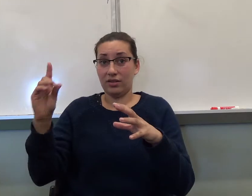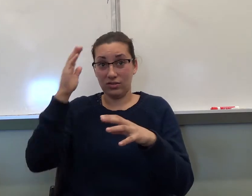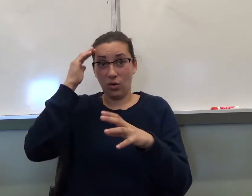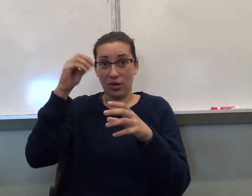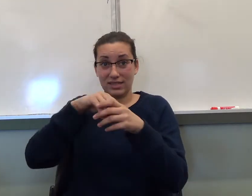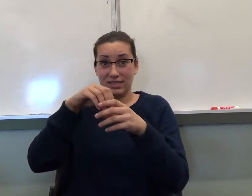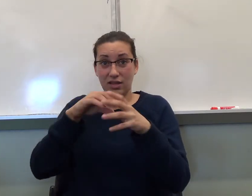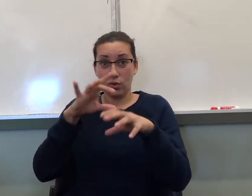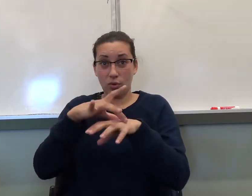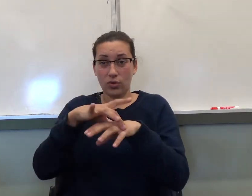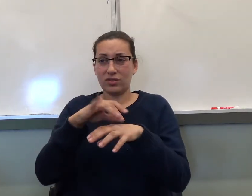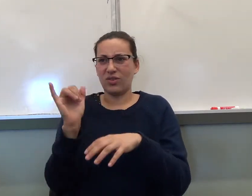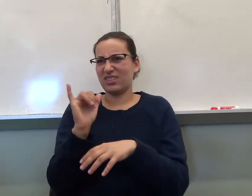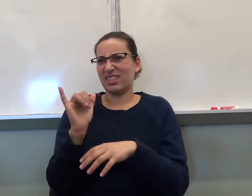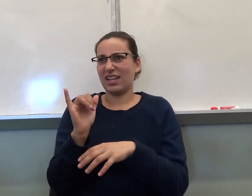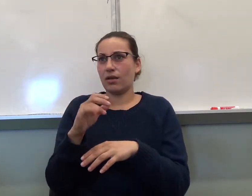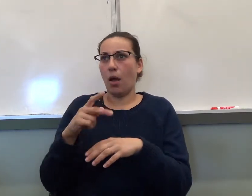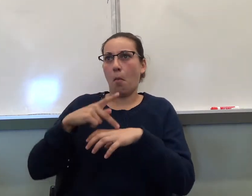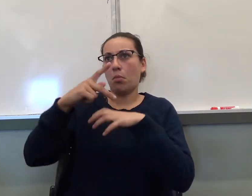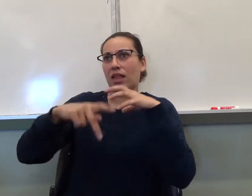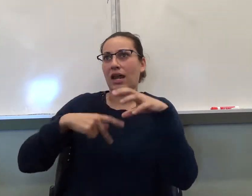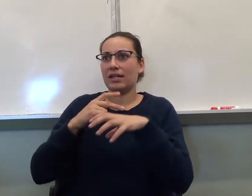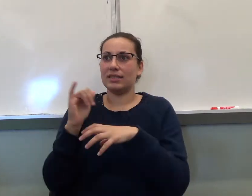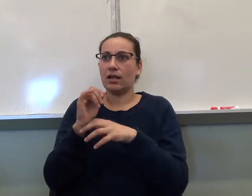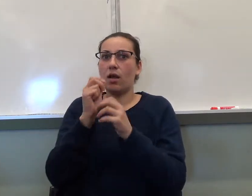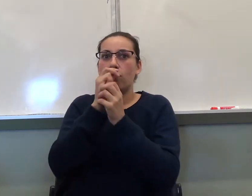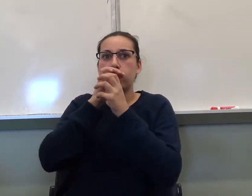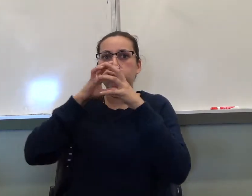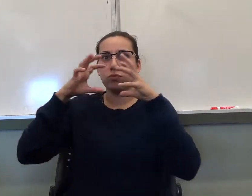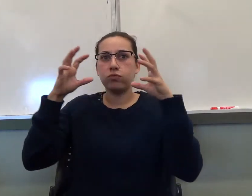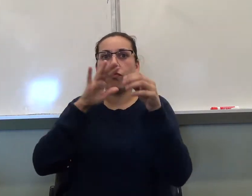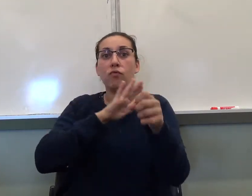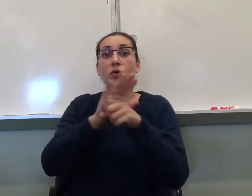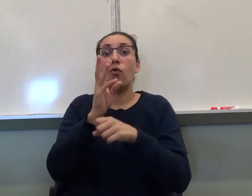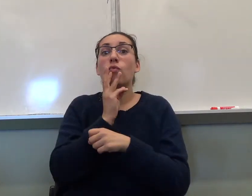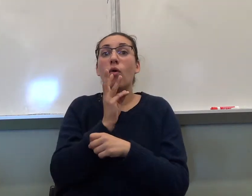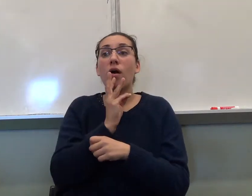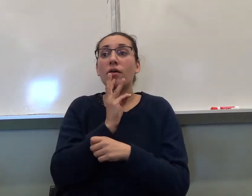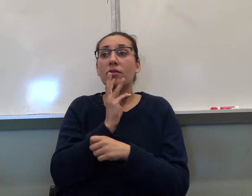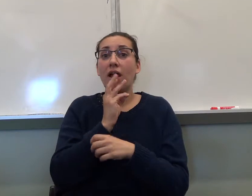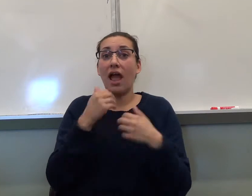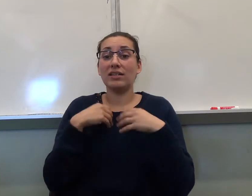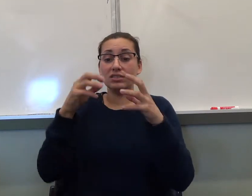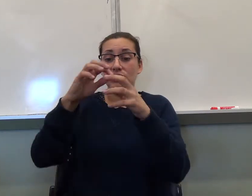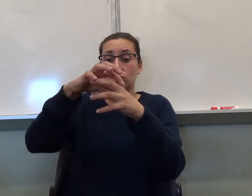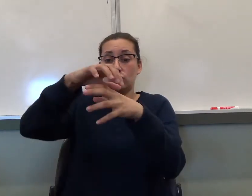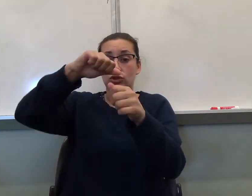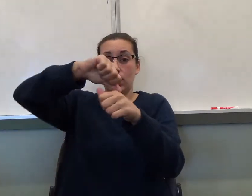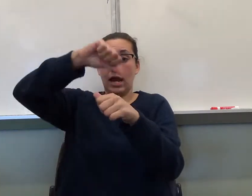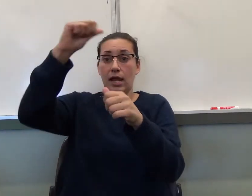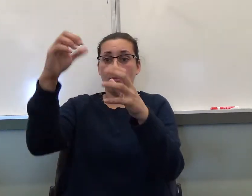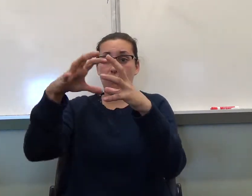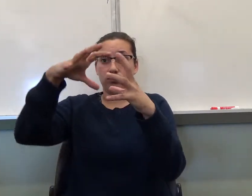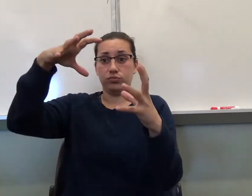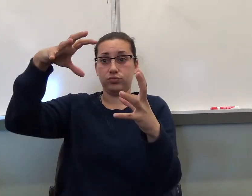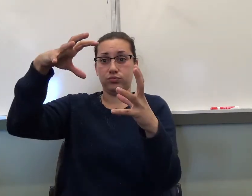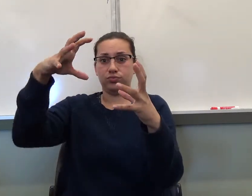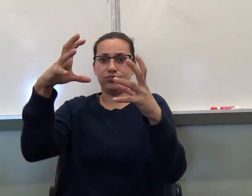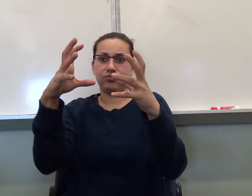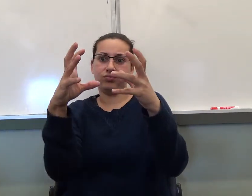like a bubble or a balloon full of water. It has a shape for a while, but that can change, because it's liquid on the